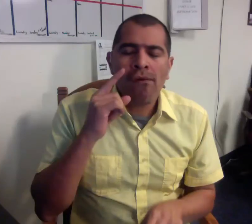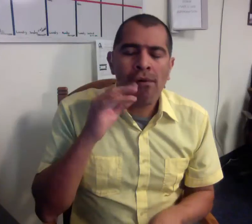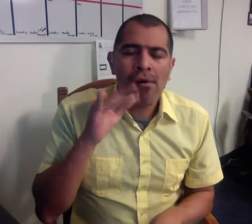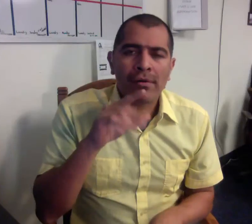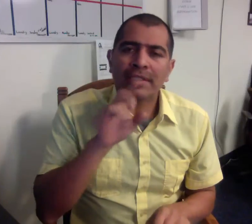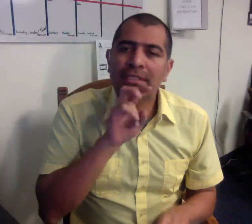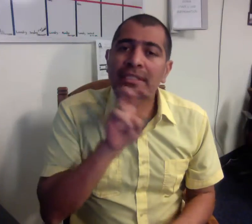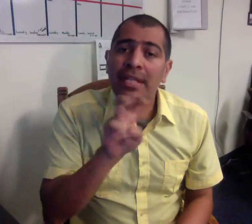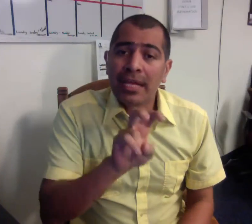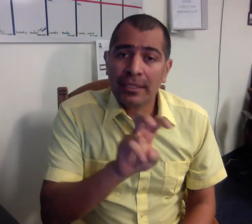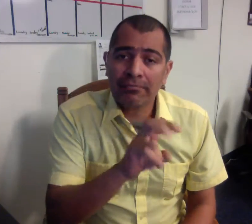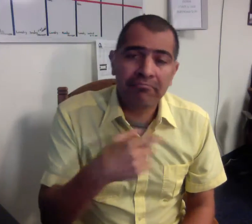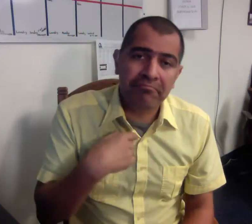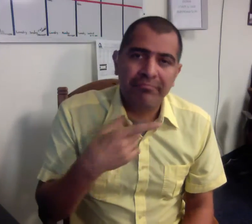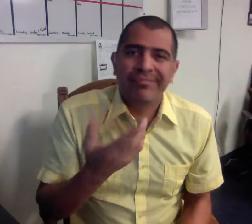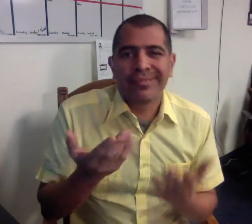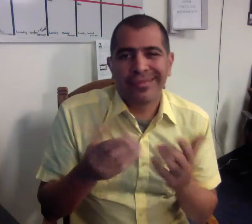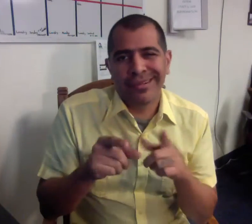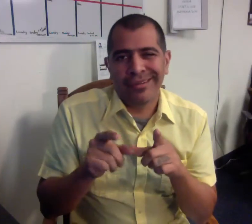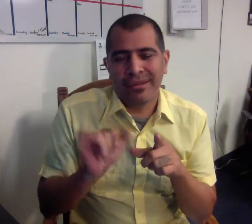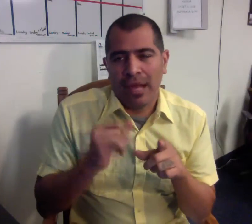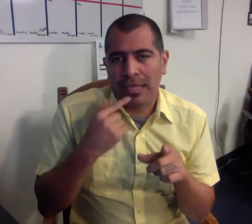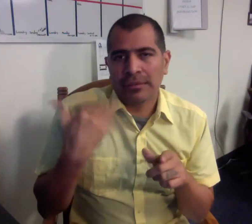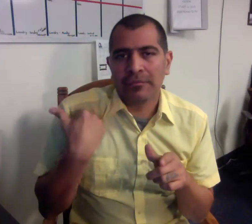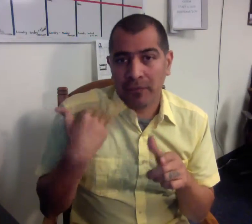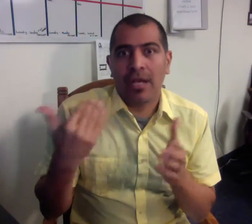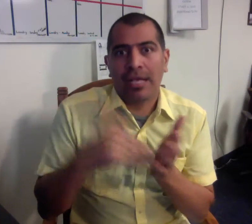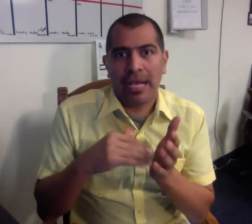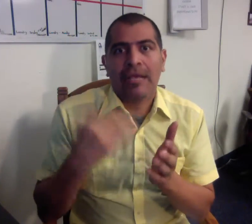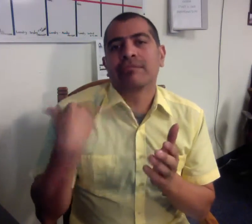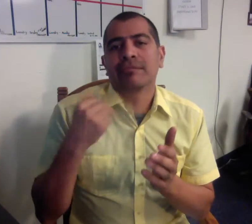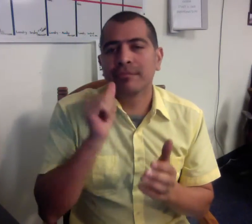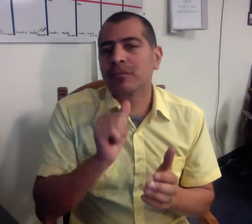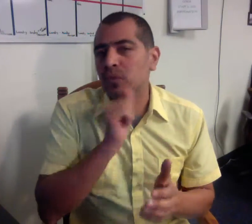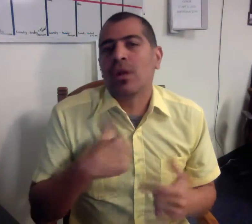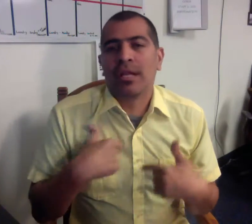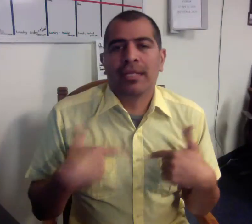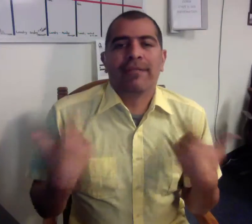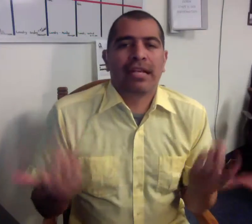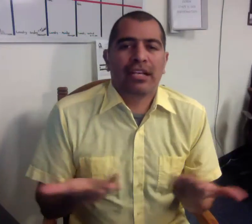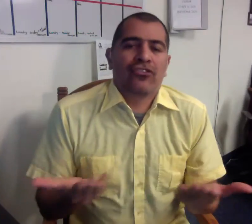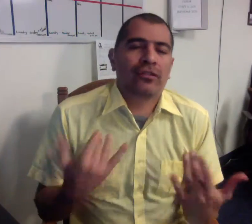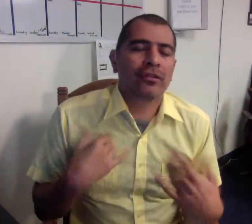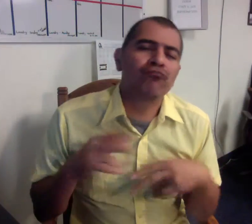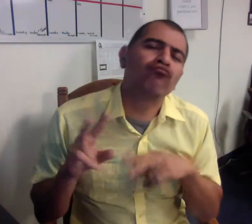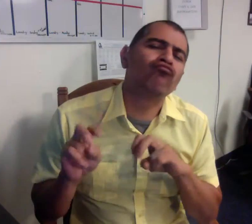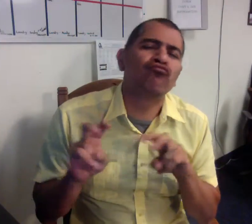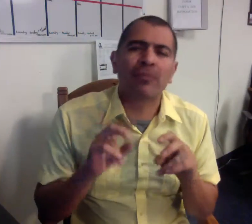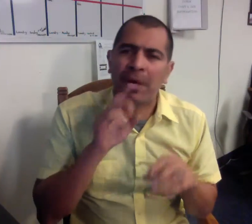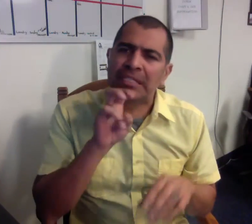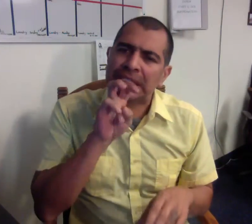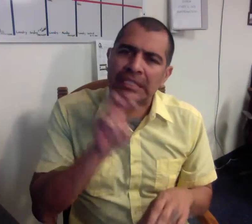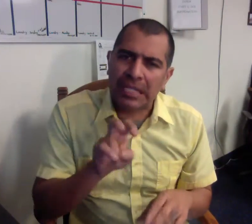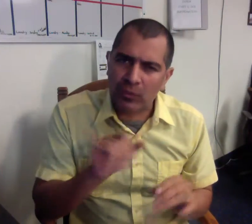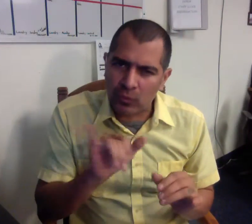money. They have smart online tools, so you only pay for what's right for you, which saves money. They sell claims quickly, which saves time, which saves